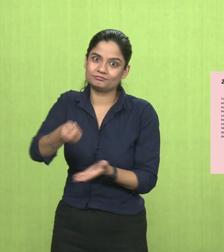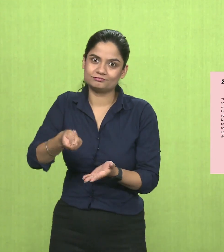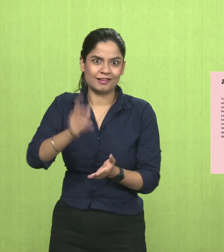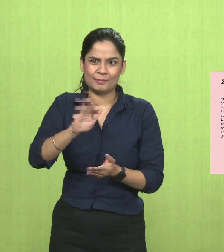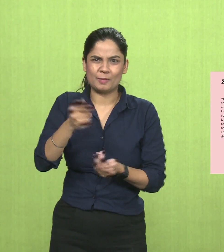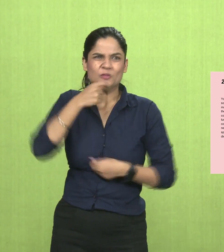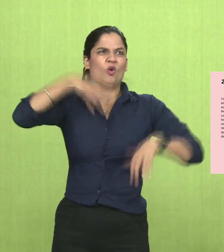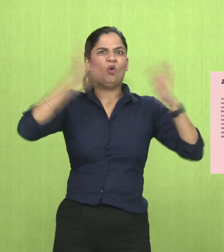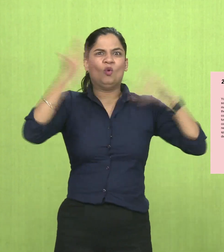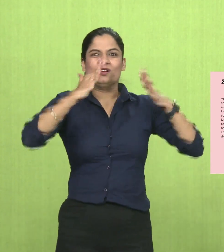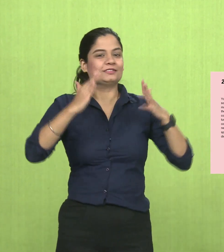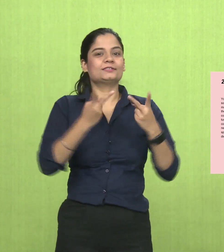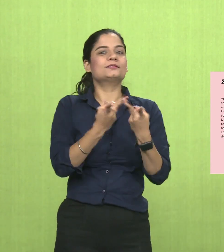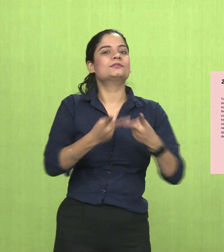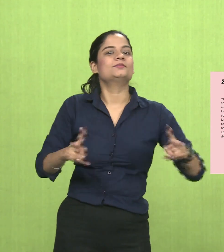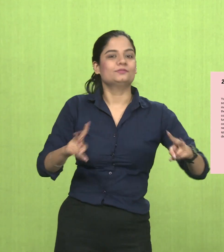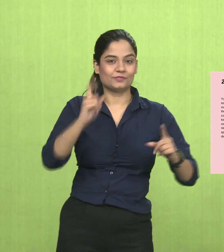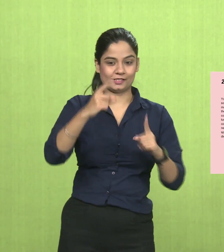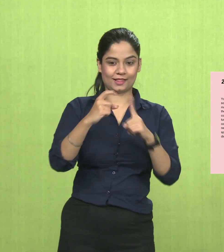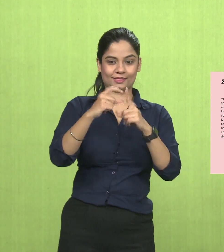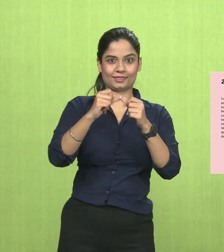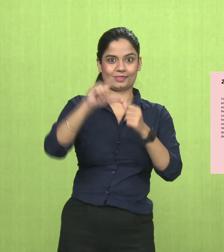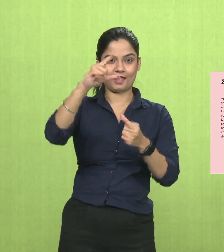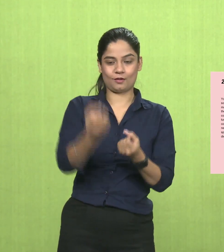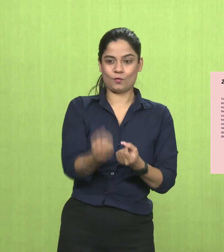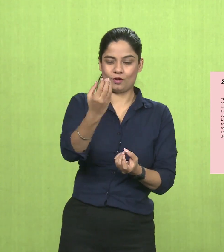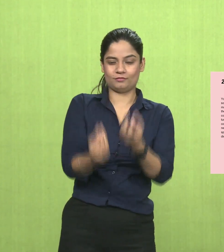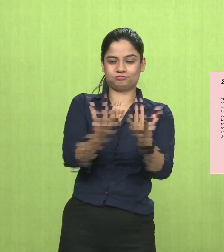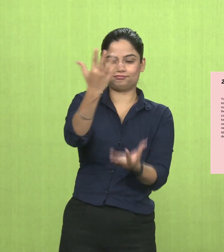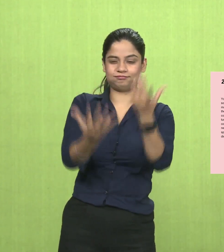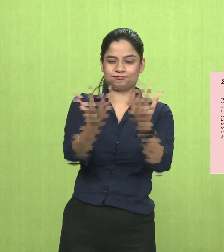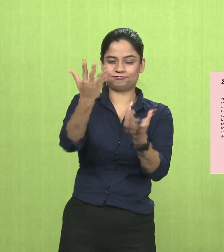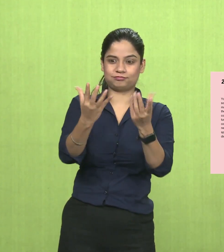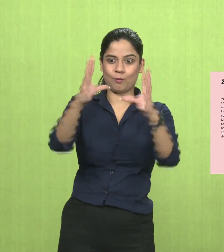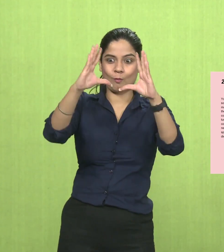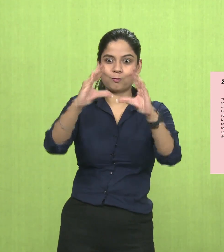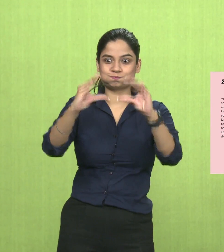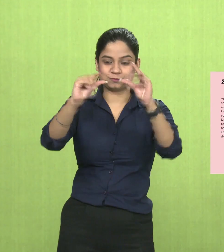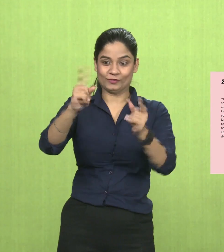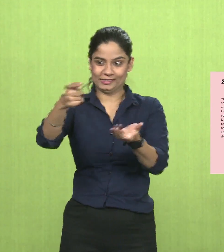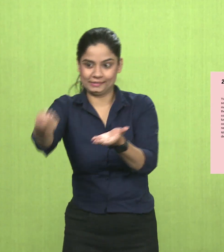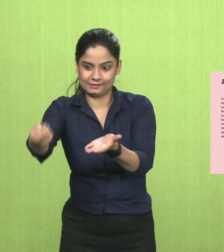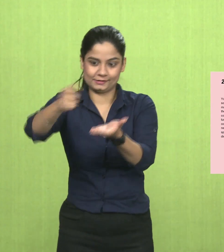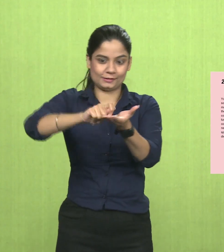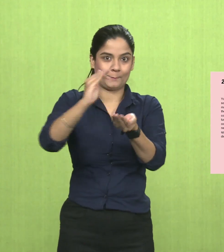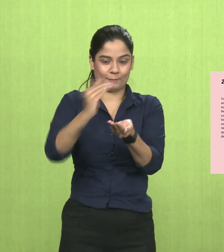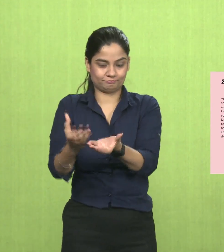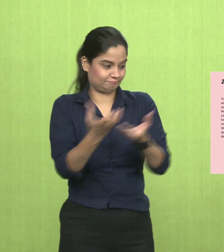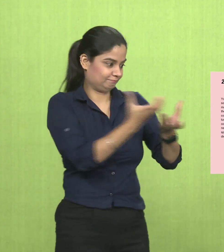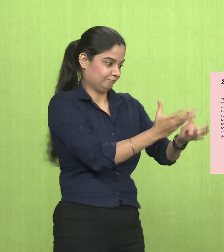spices to the dal. The same dal will separate the baby, for the baby, boiled dal in a